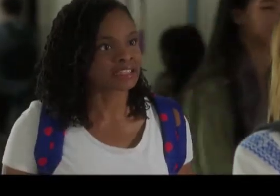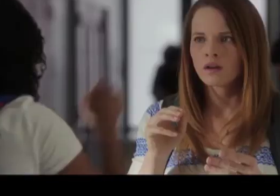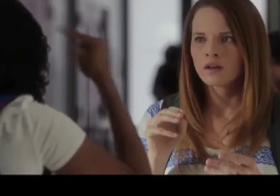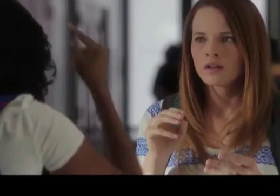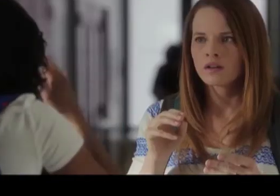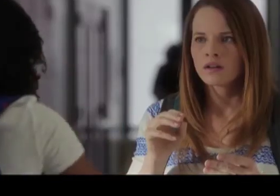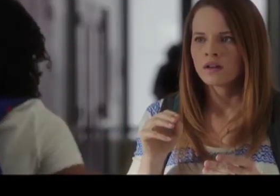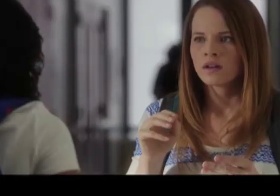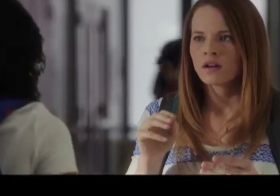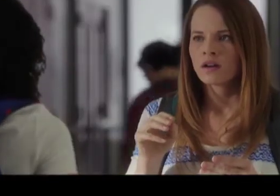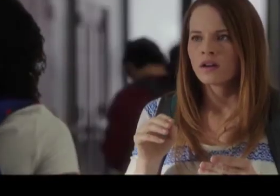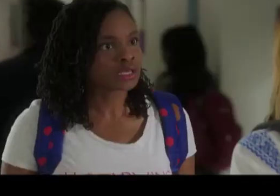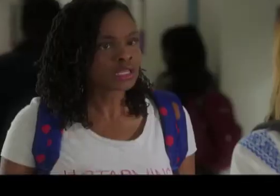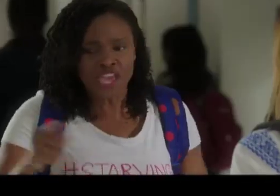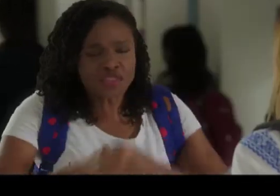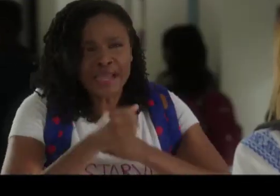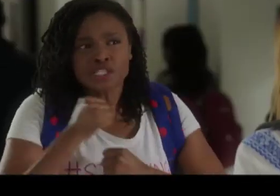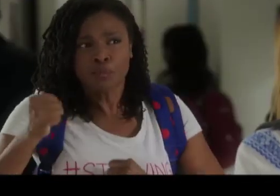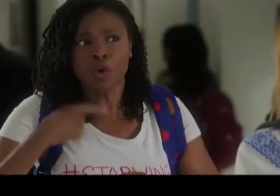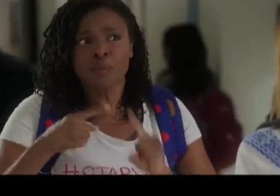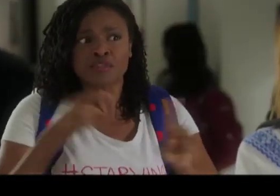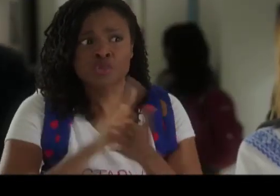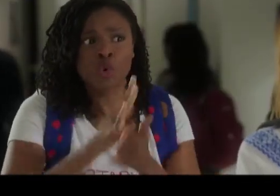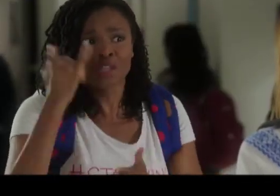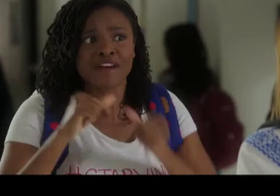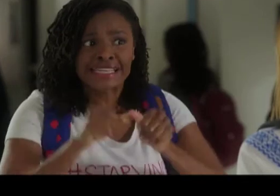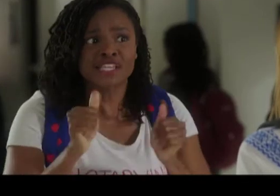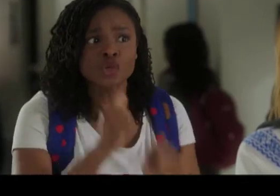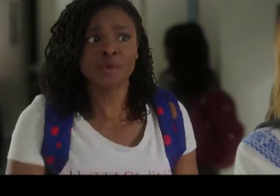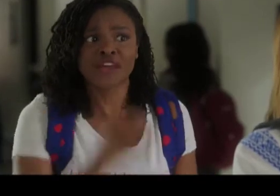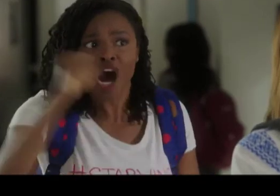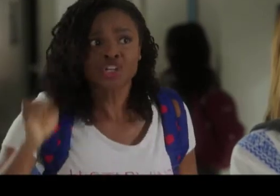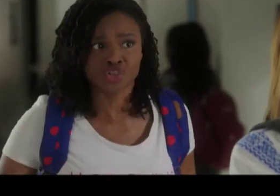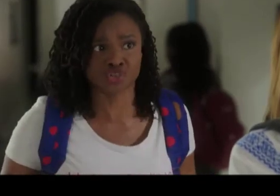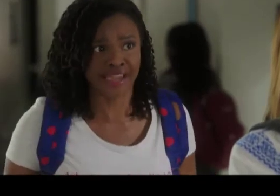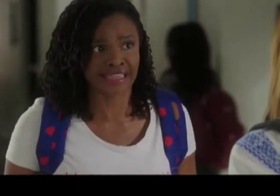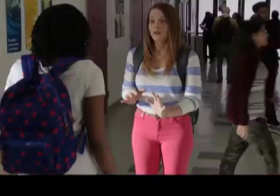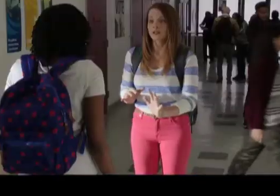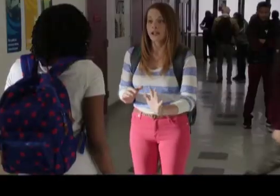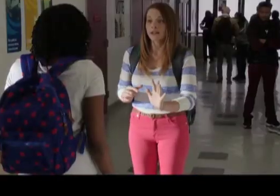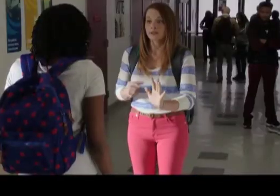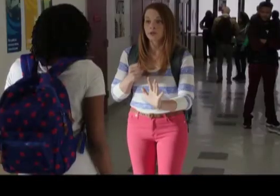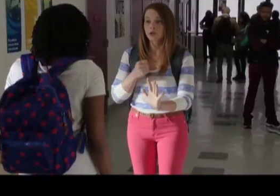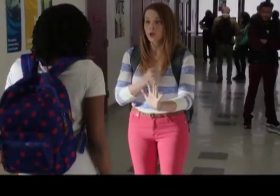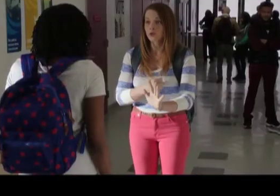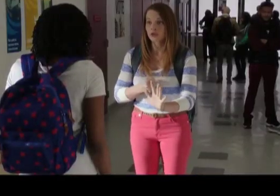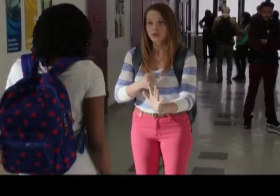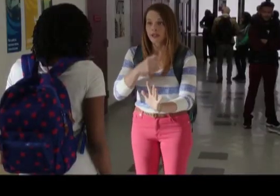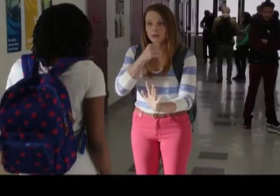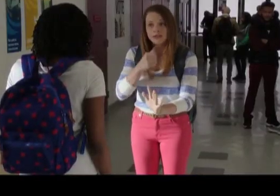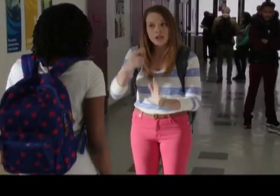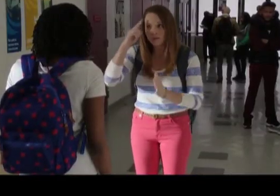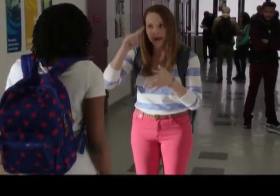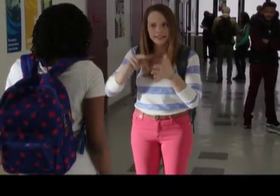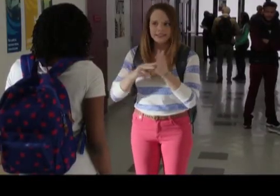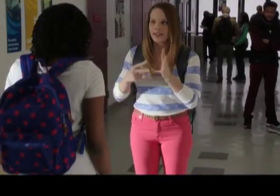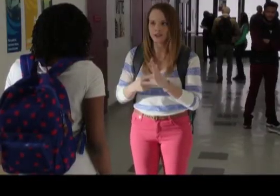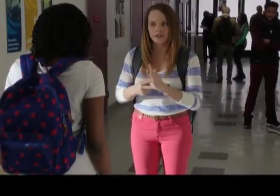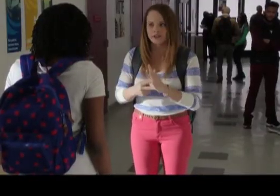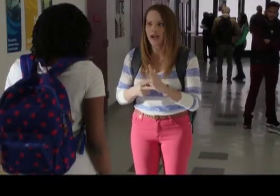Now he's freaking out. He threatened to pull me from school if I continue with the hunger strike. I am so sorry. That was not my intention. I